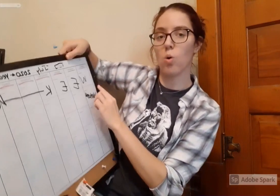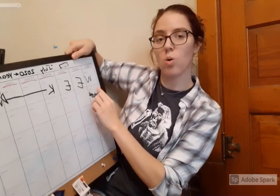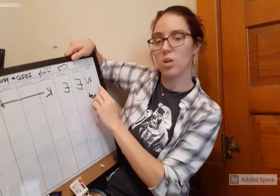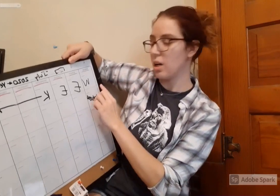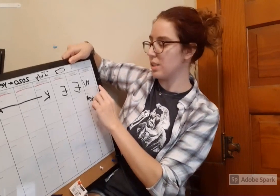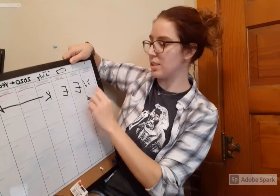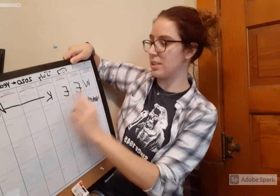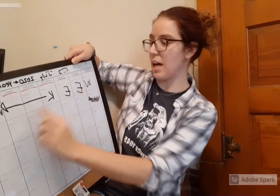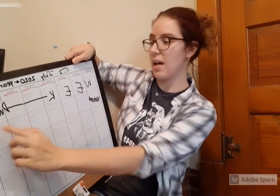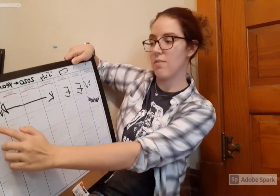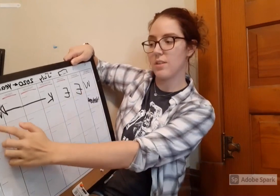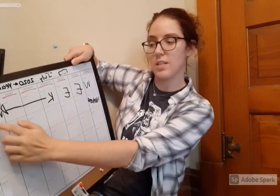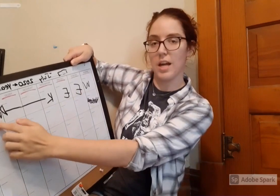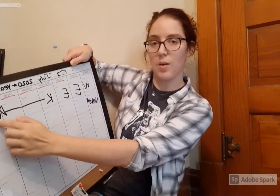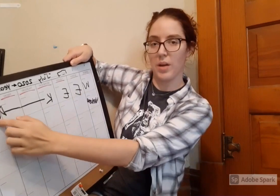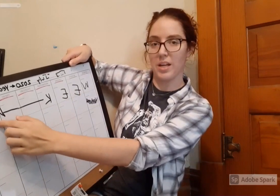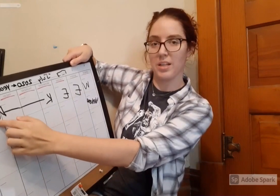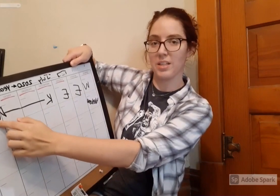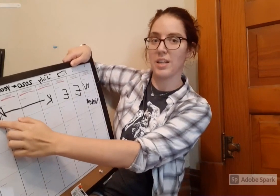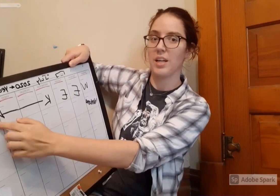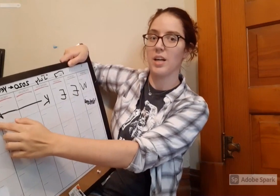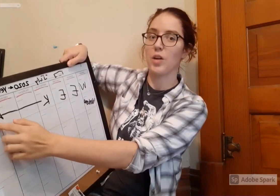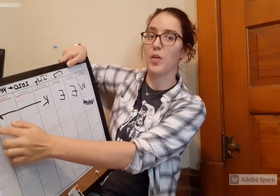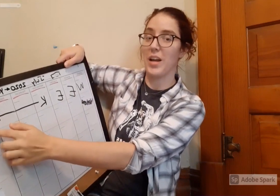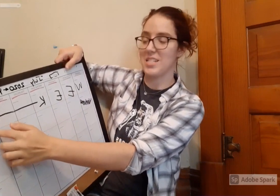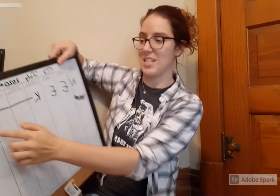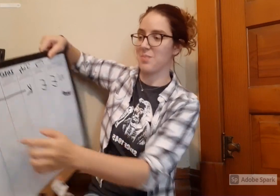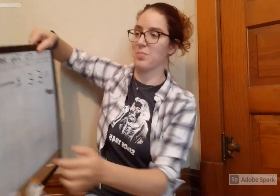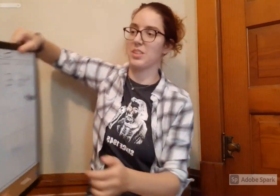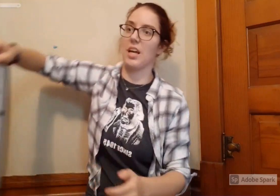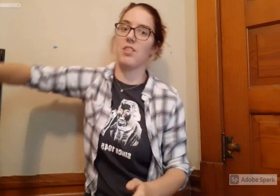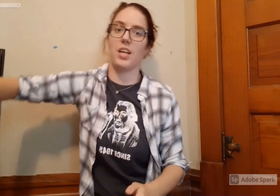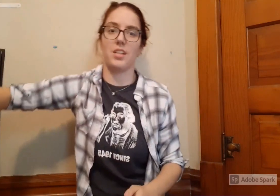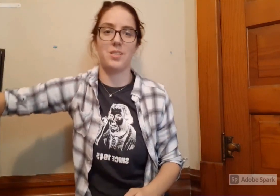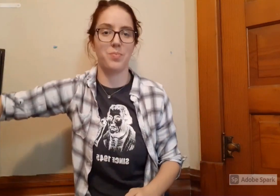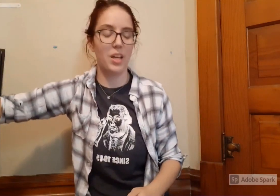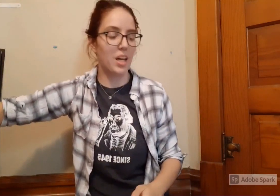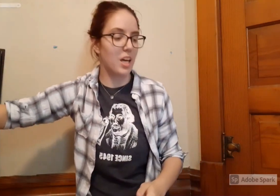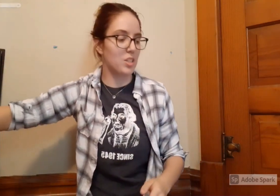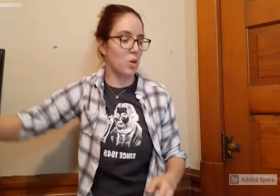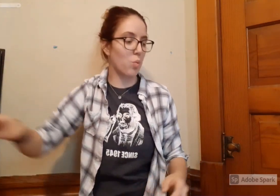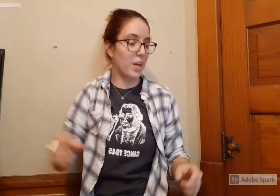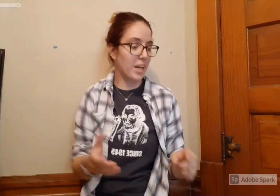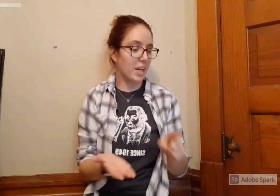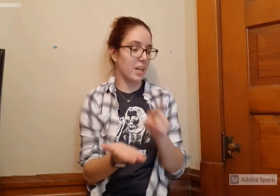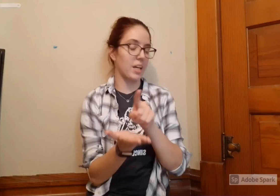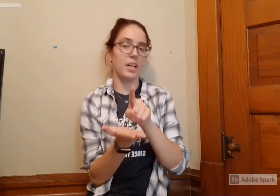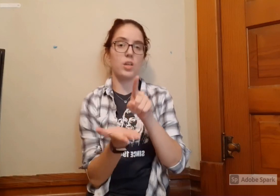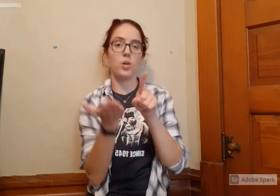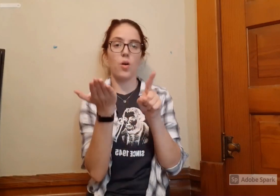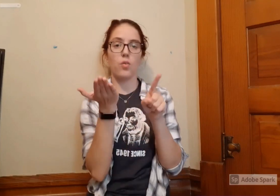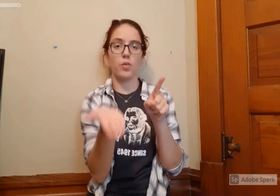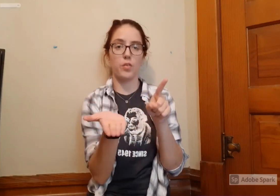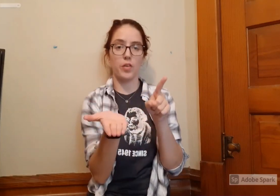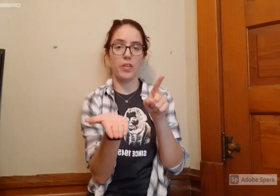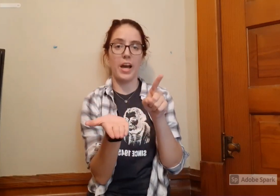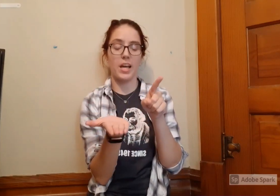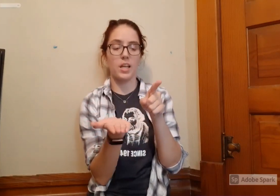whole 7-day week. Crazy. 7 days. So week, you go from your flat hand like